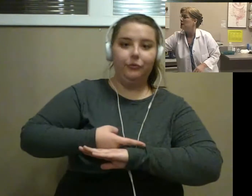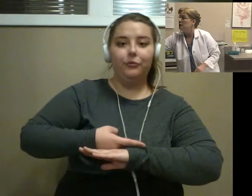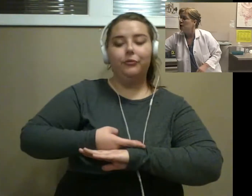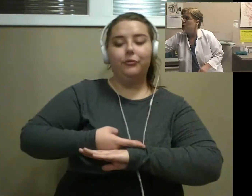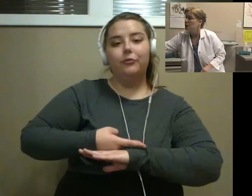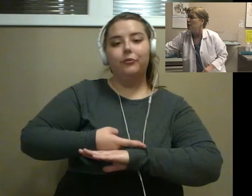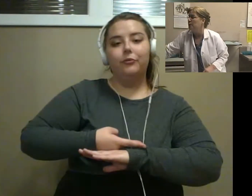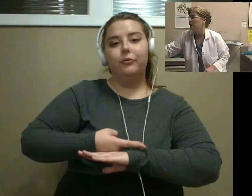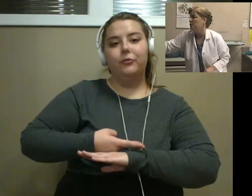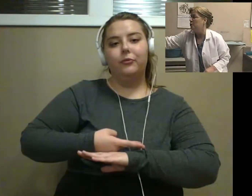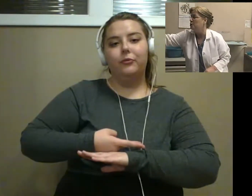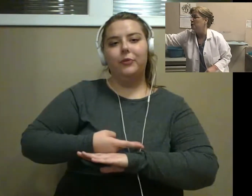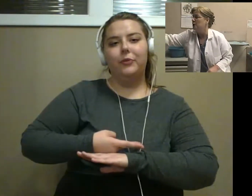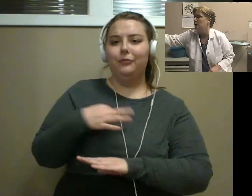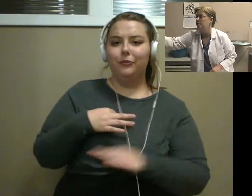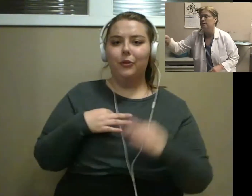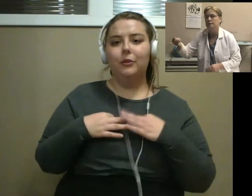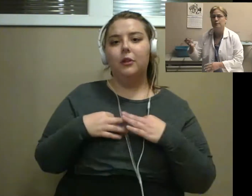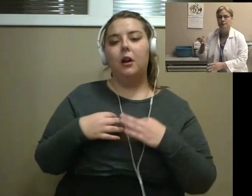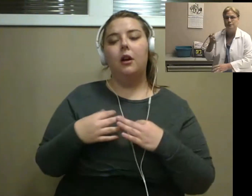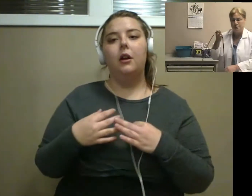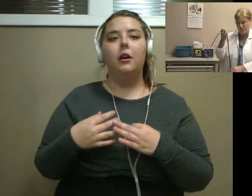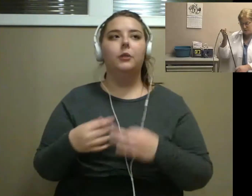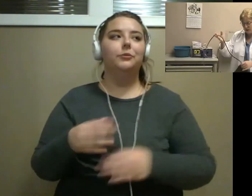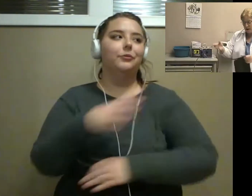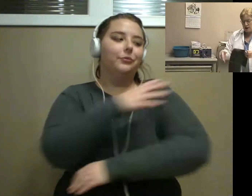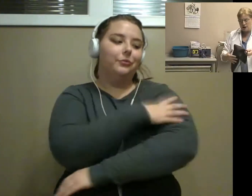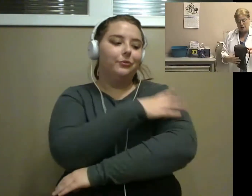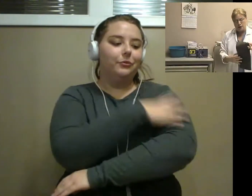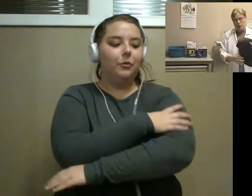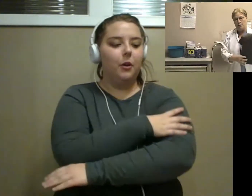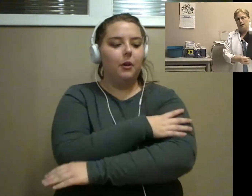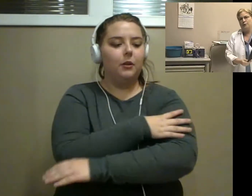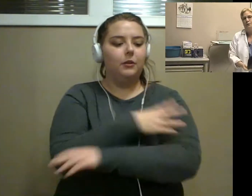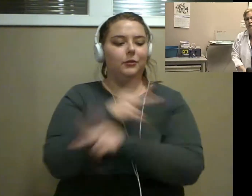equipment, a blood pressure cuff,